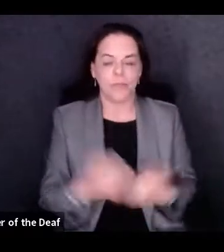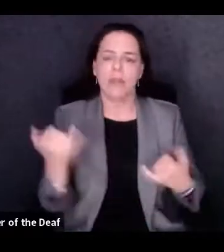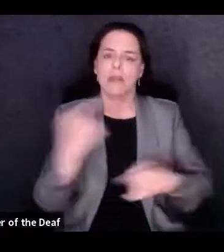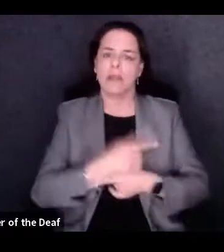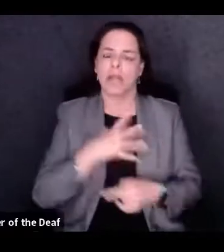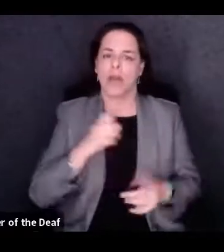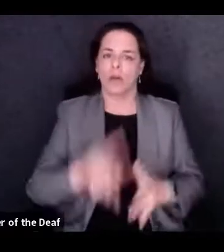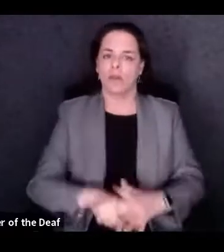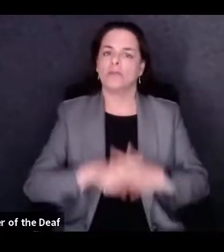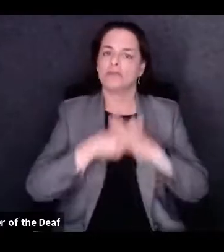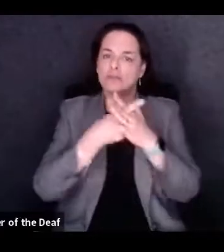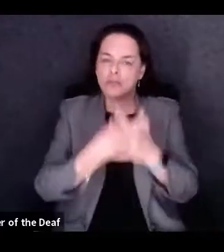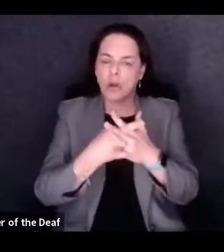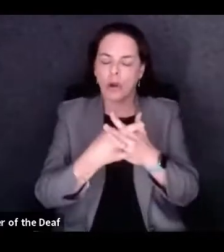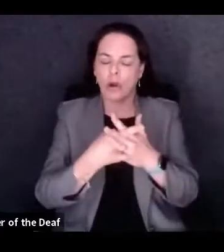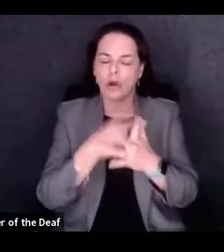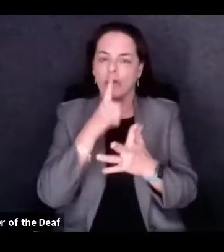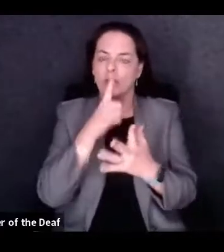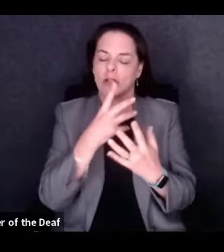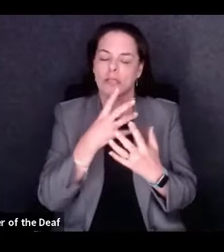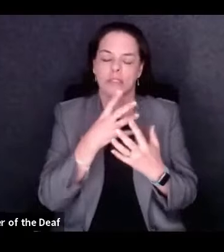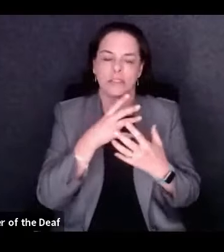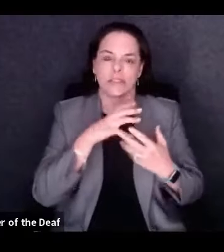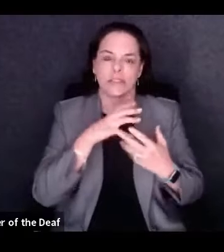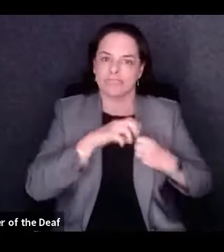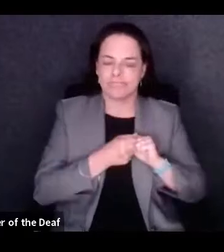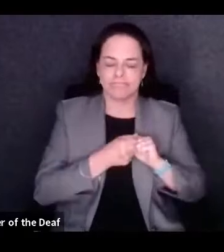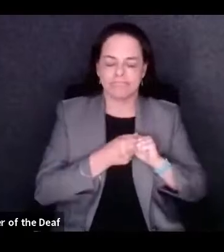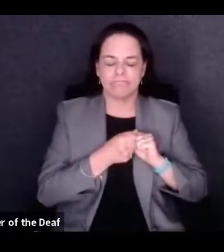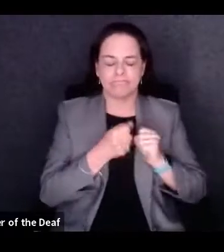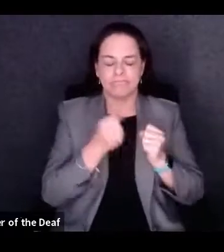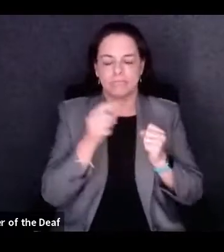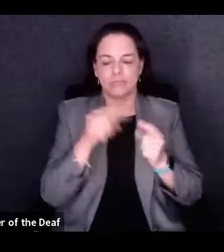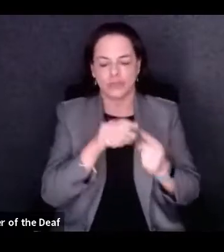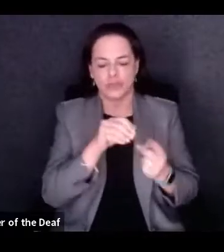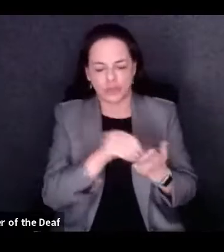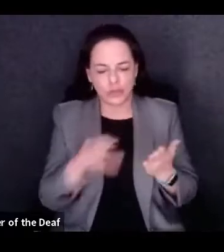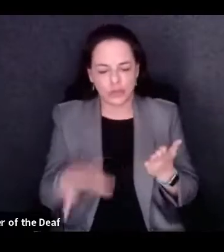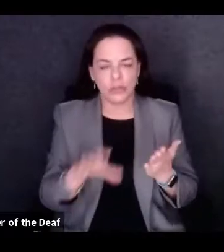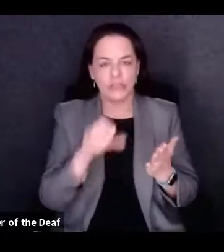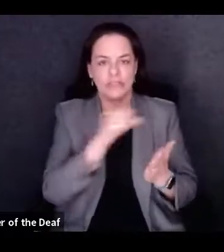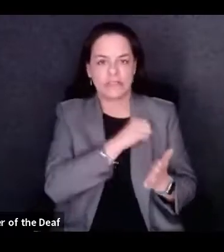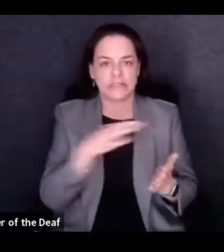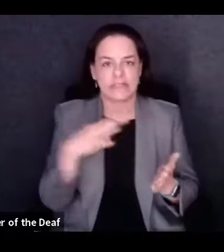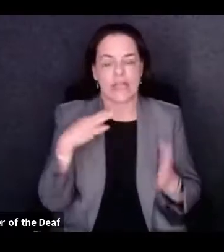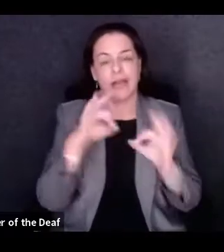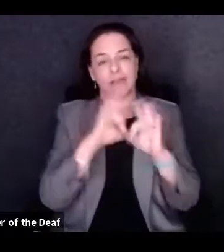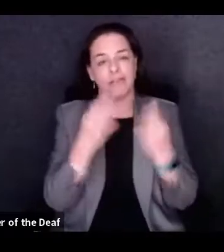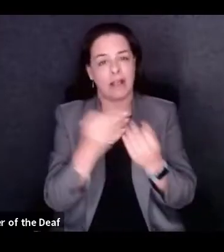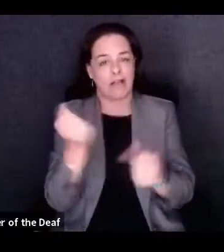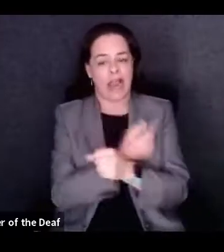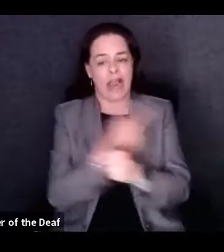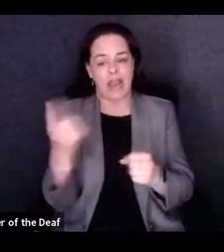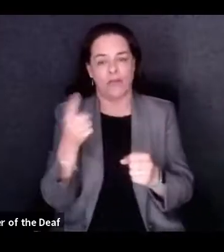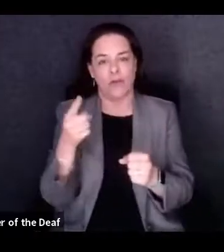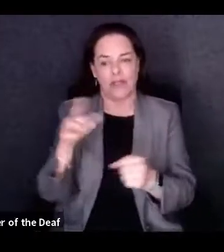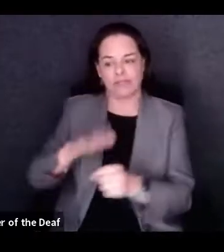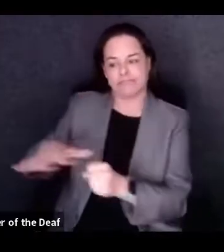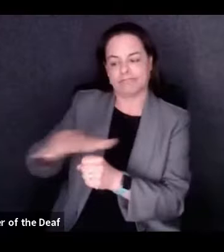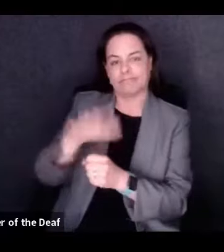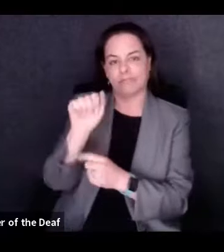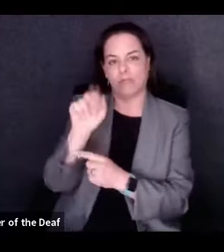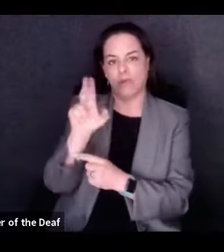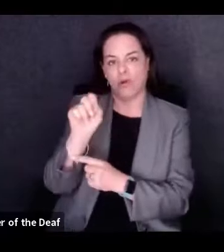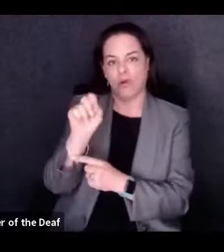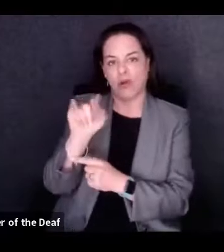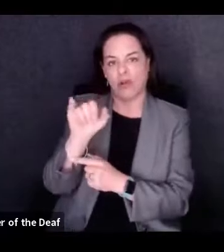sending my heartfelt sympathy to the students, staff, families, and everyone in the Austin East community. We